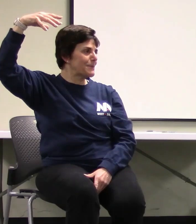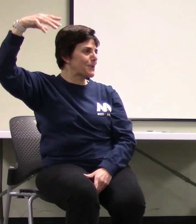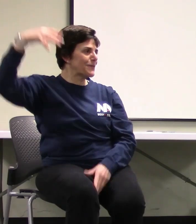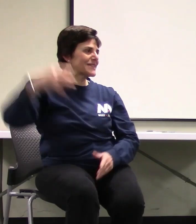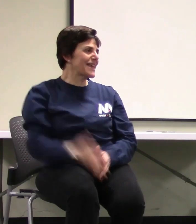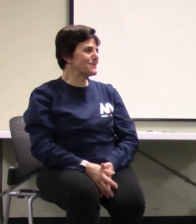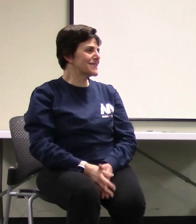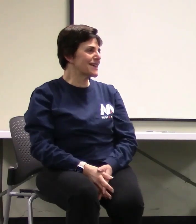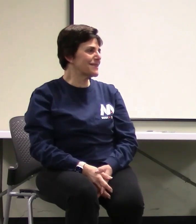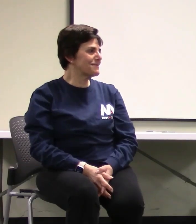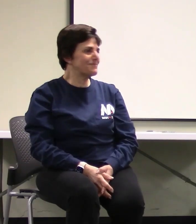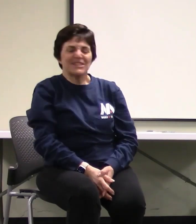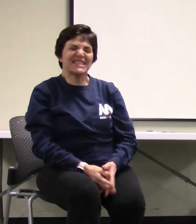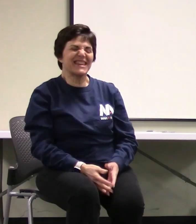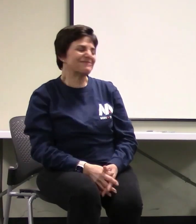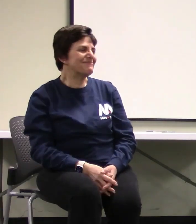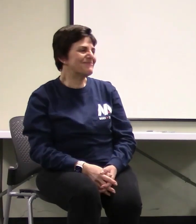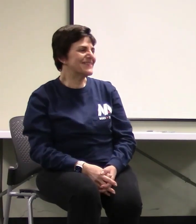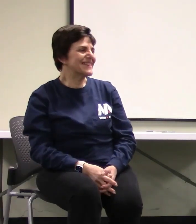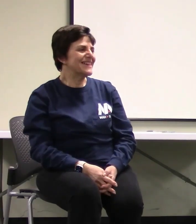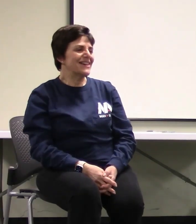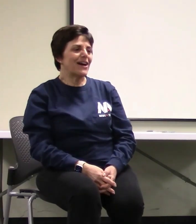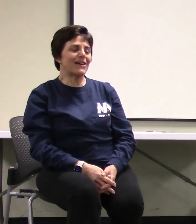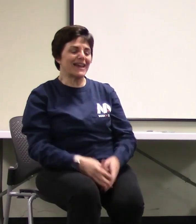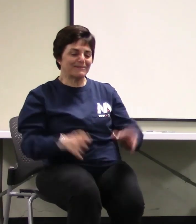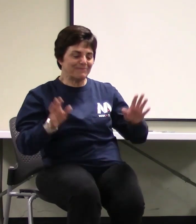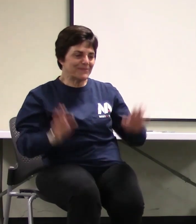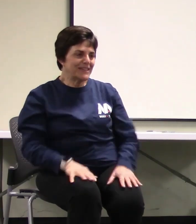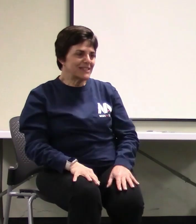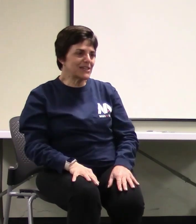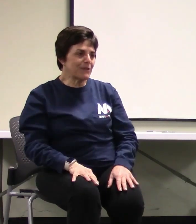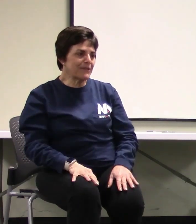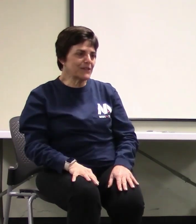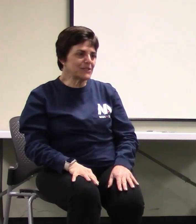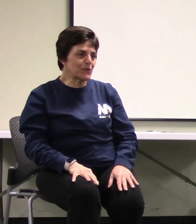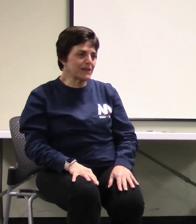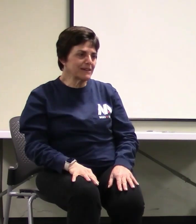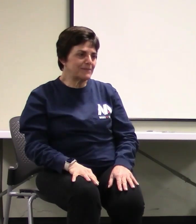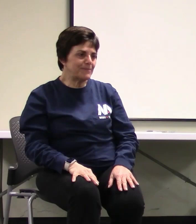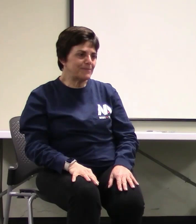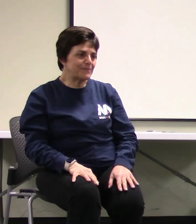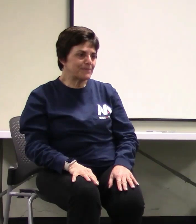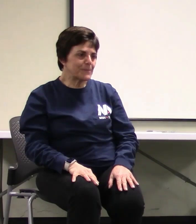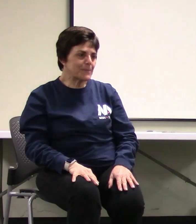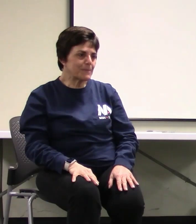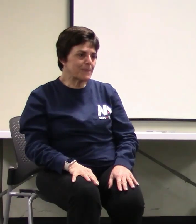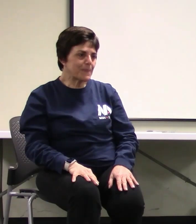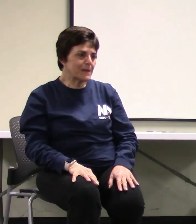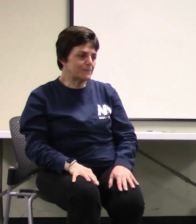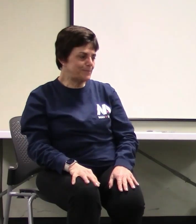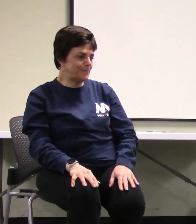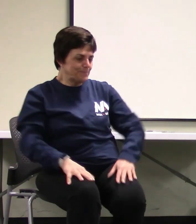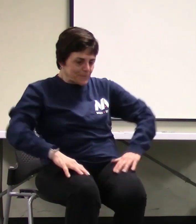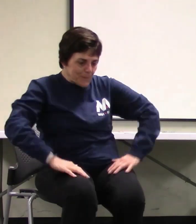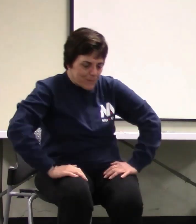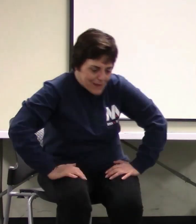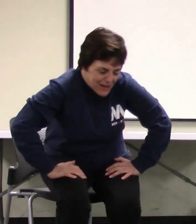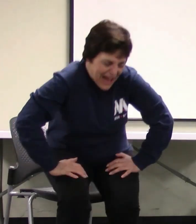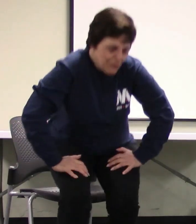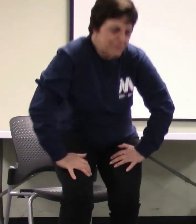Would that be the perfect name? This is so cool. All right. So you ready for the story? Should we start?